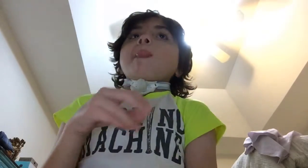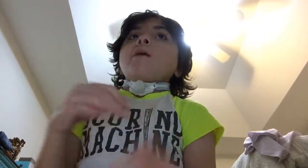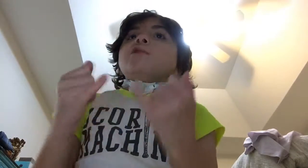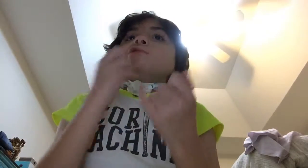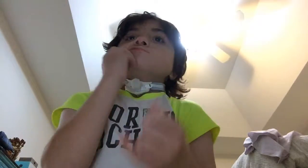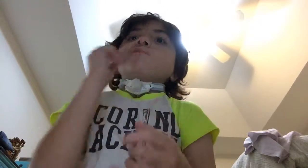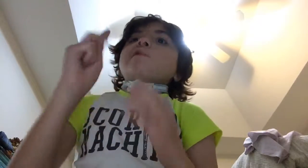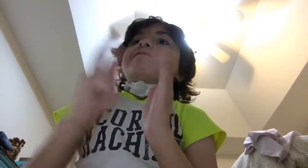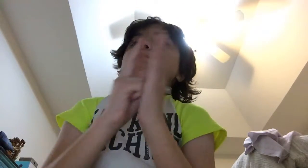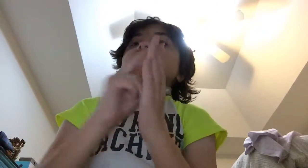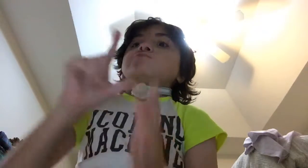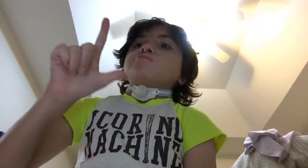so we have video